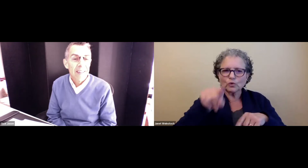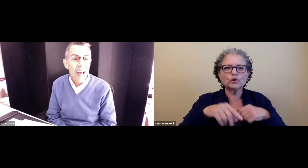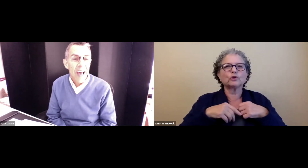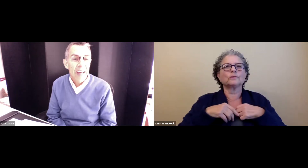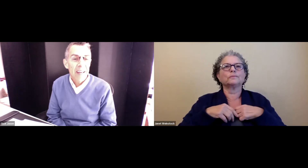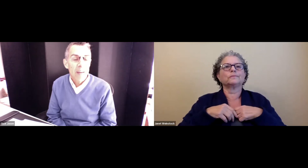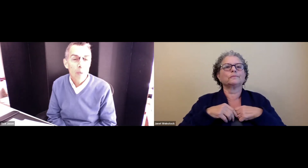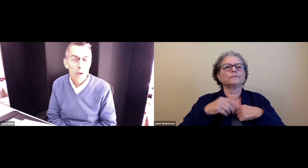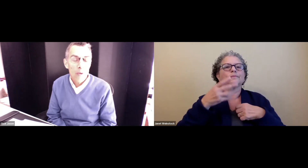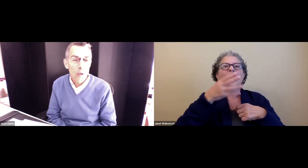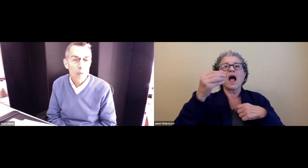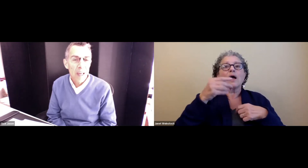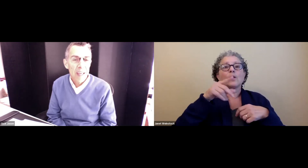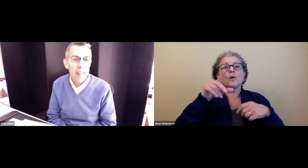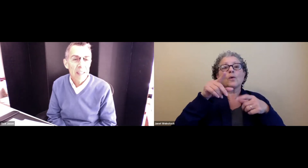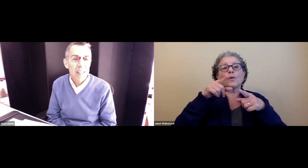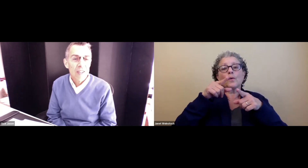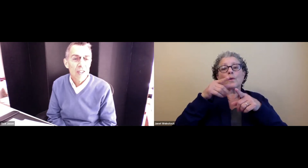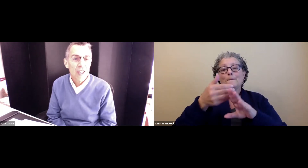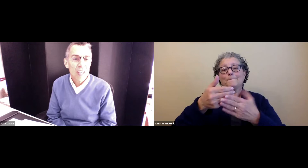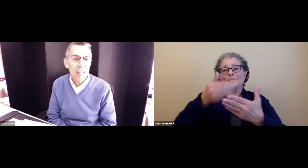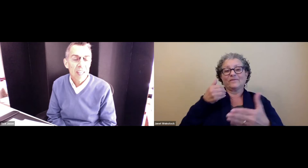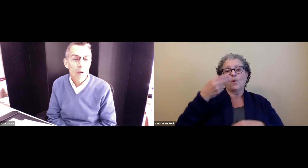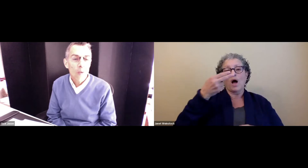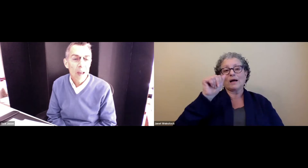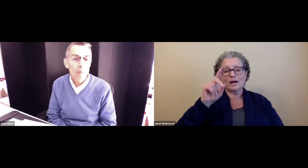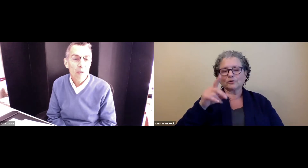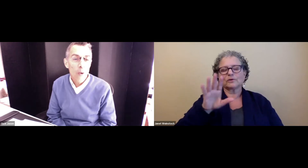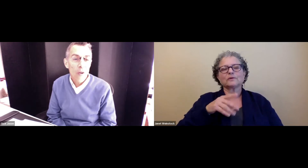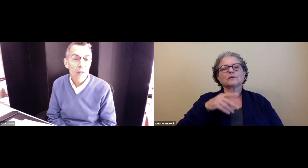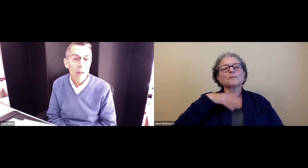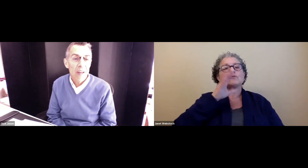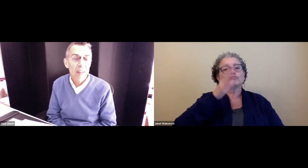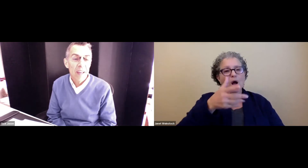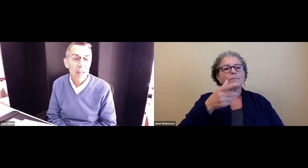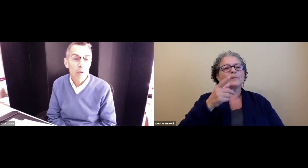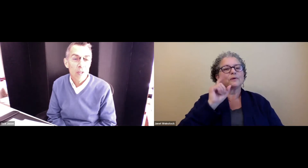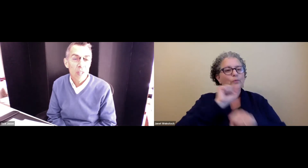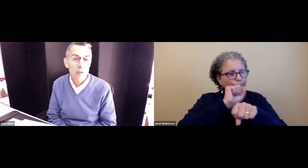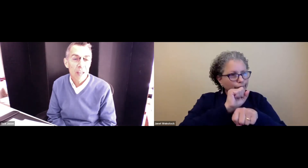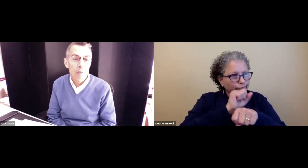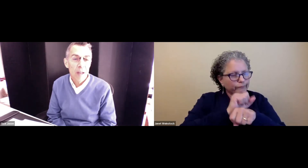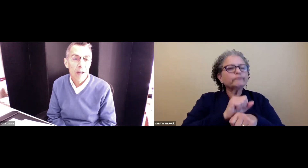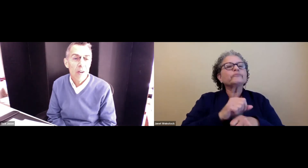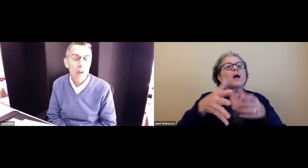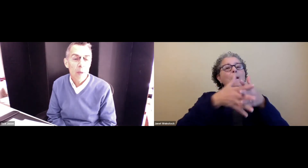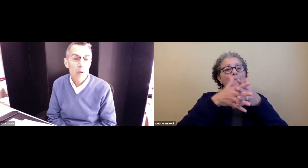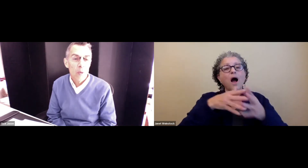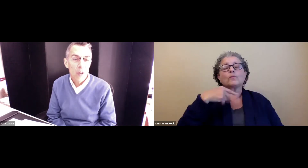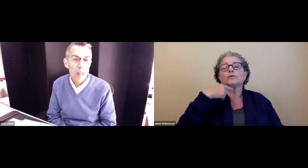had an important role to play. She went before the Hebrew Association for the Deaf. My grandmother would work,